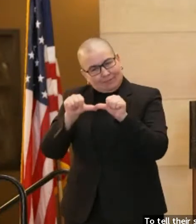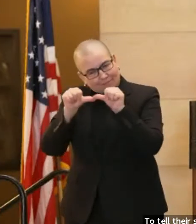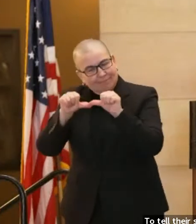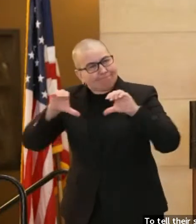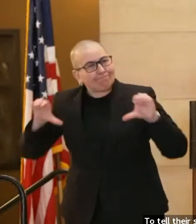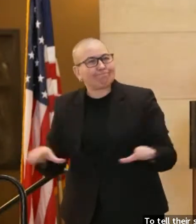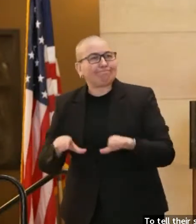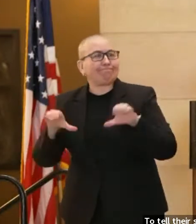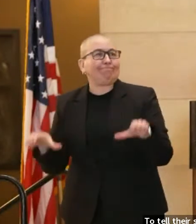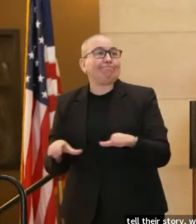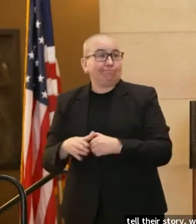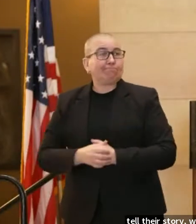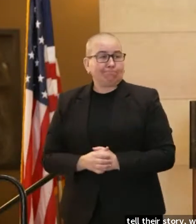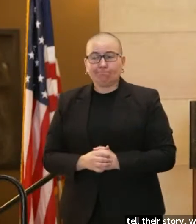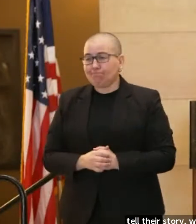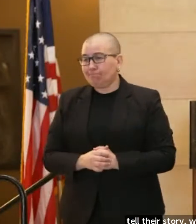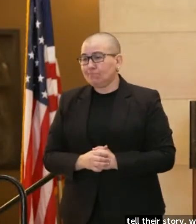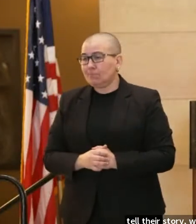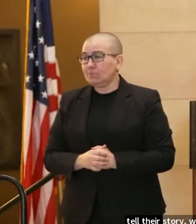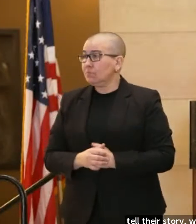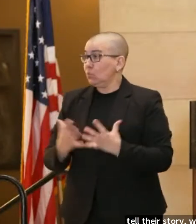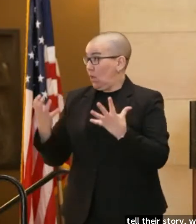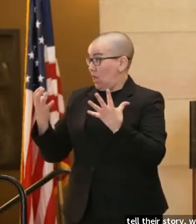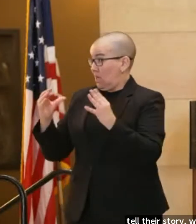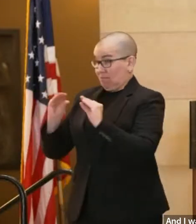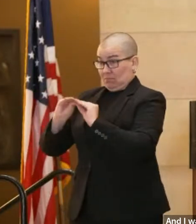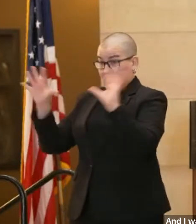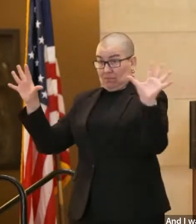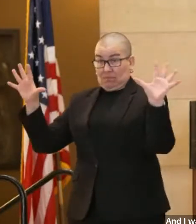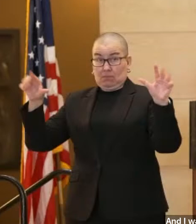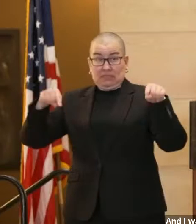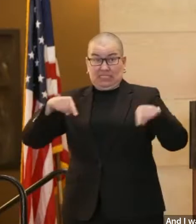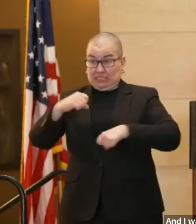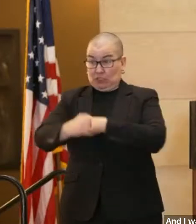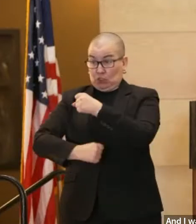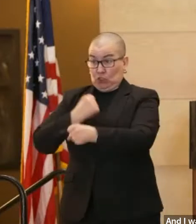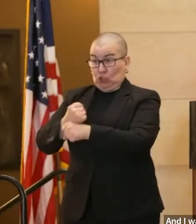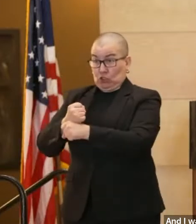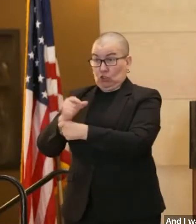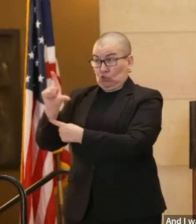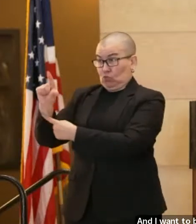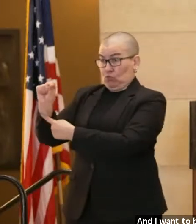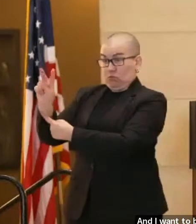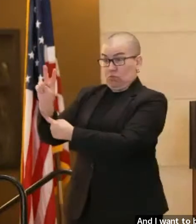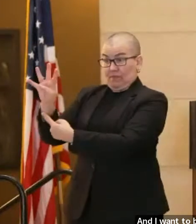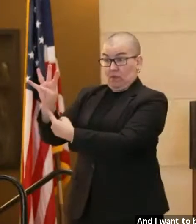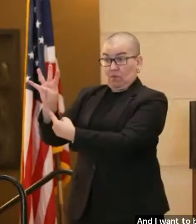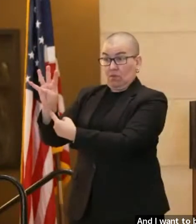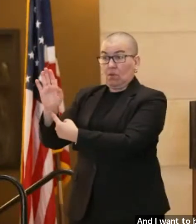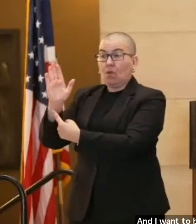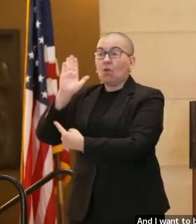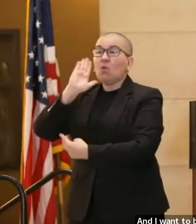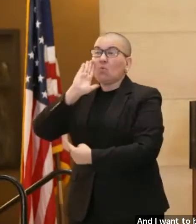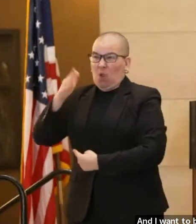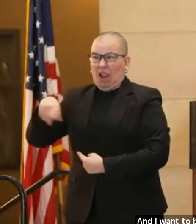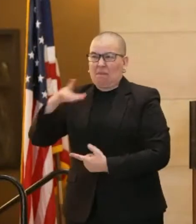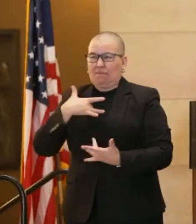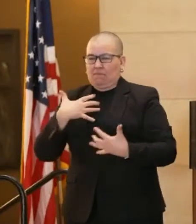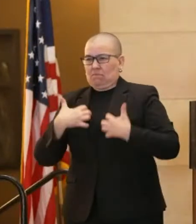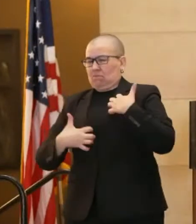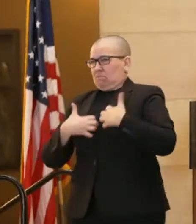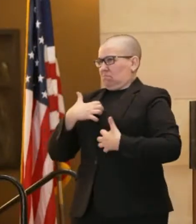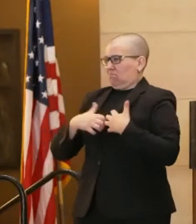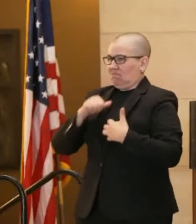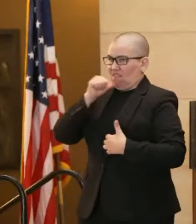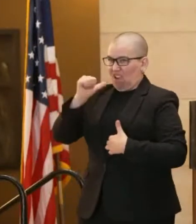And I want to be really clear. This year, 2024, is going to be uncomfortable. And we're going to